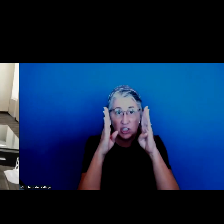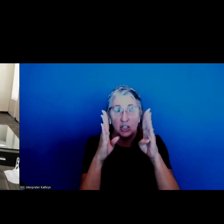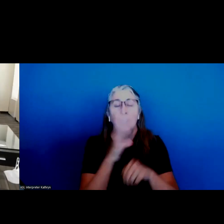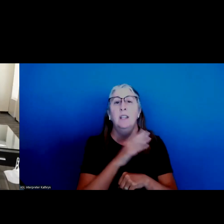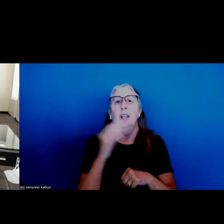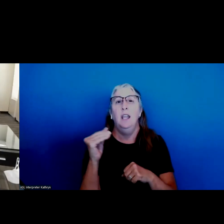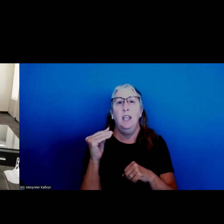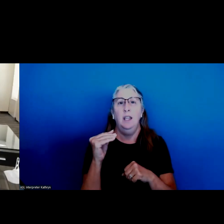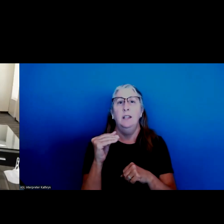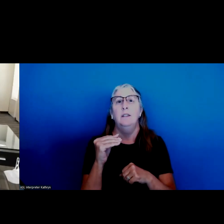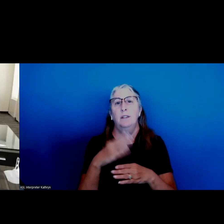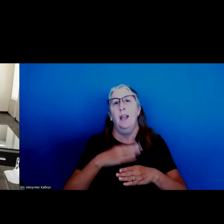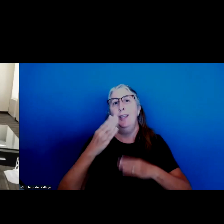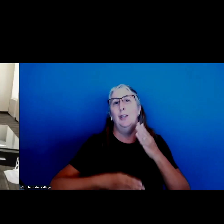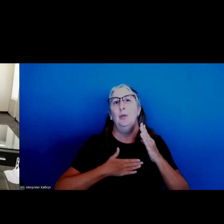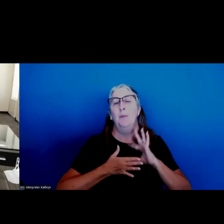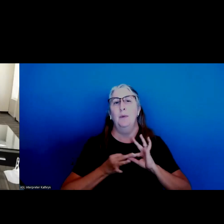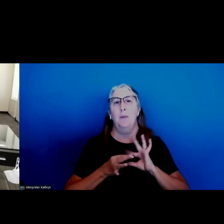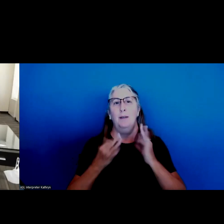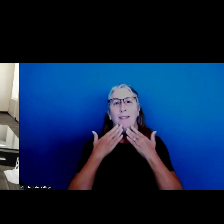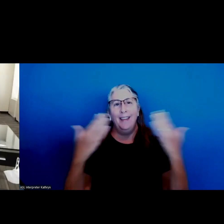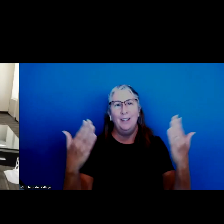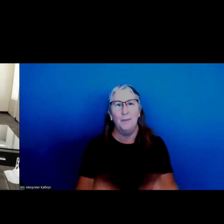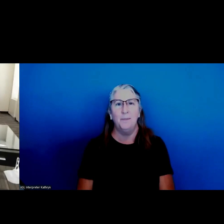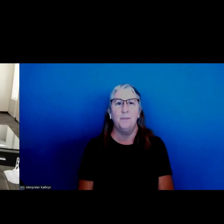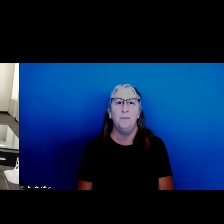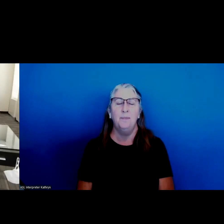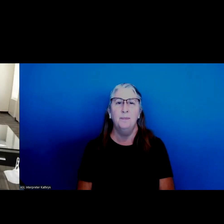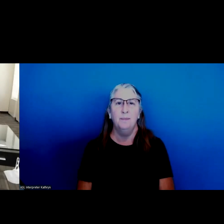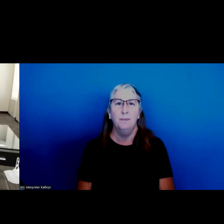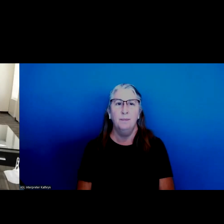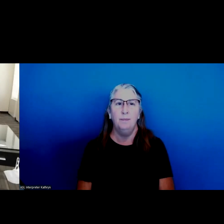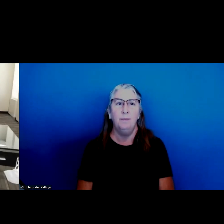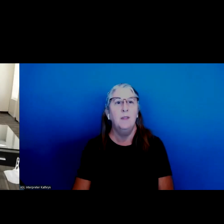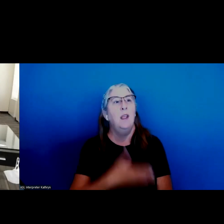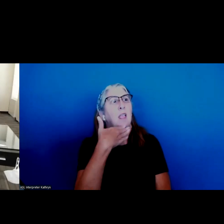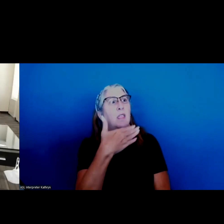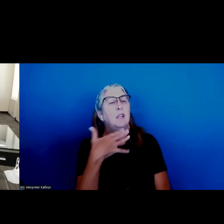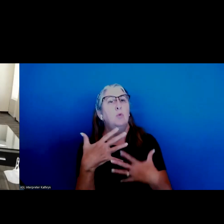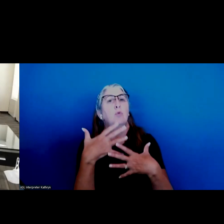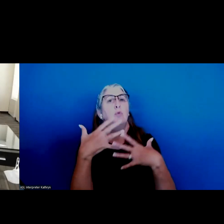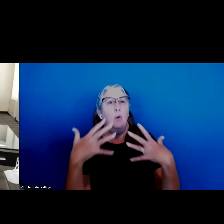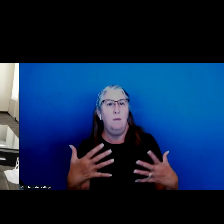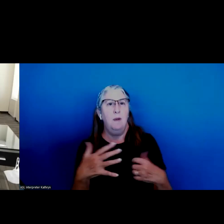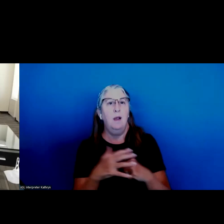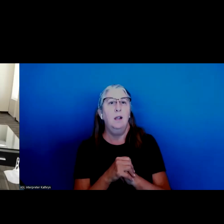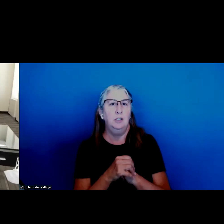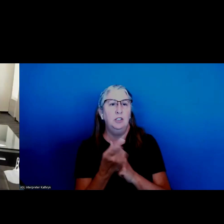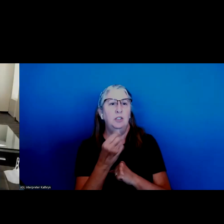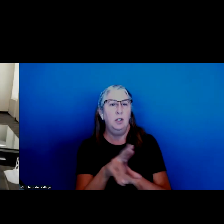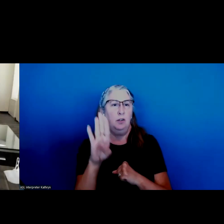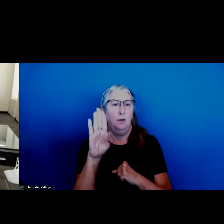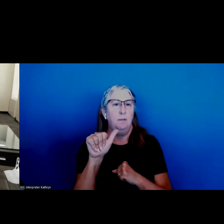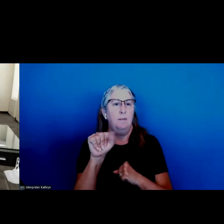and conclude my remarks. Thank you. Thank you so much, Dr. Bassett,